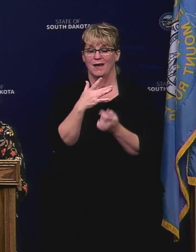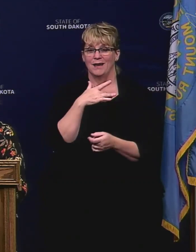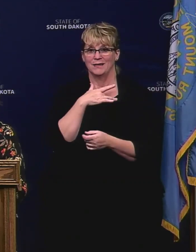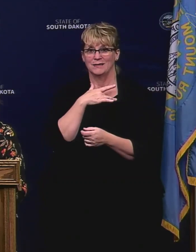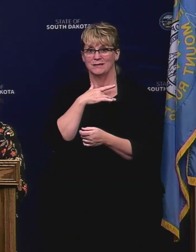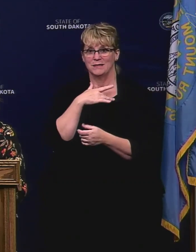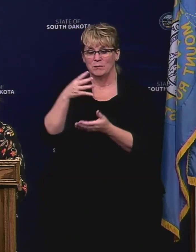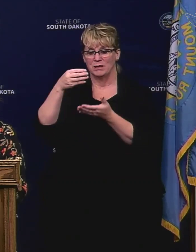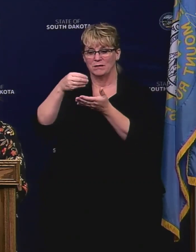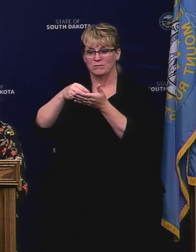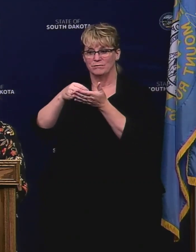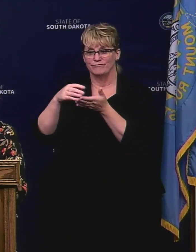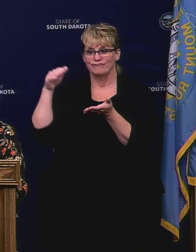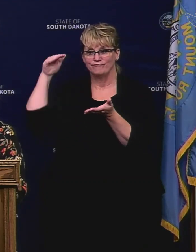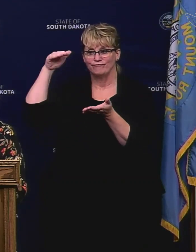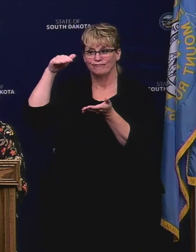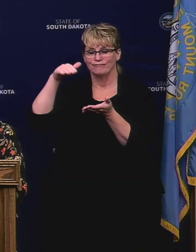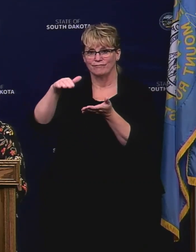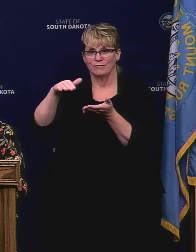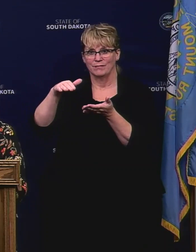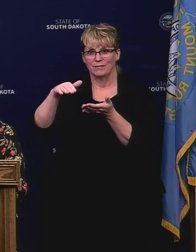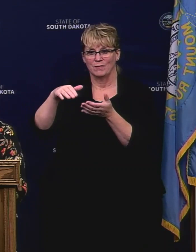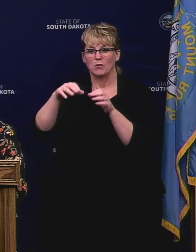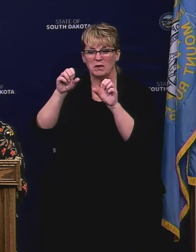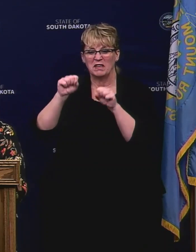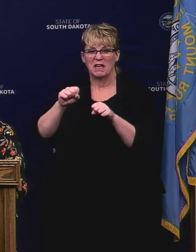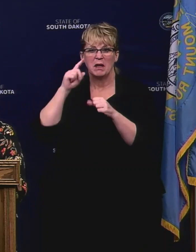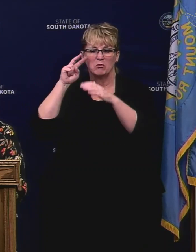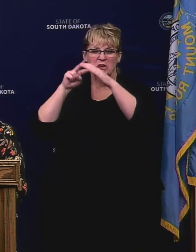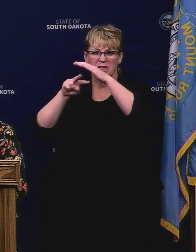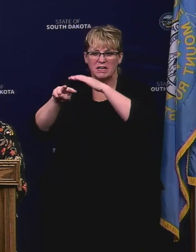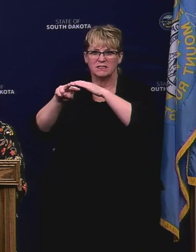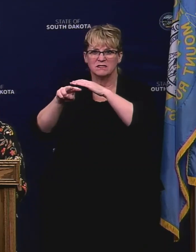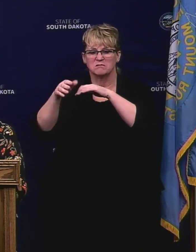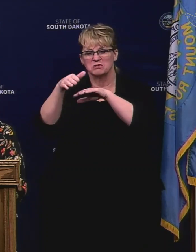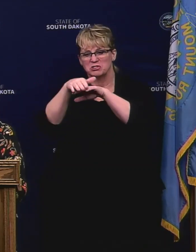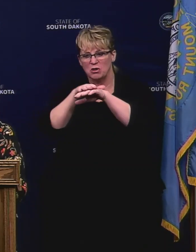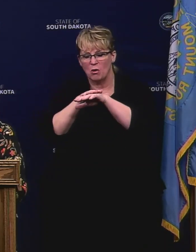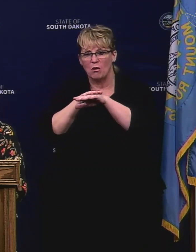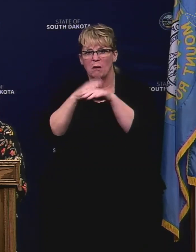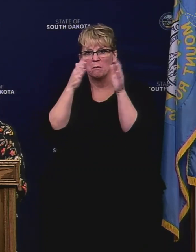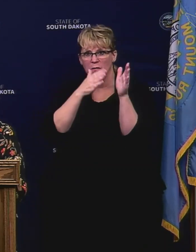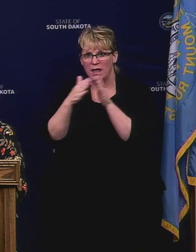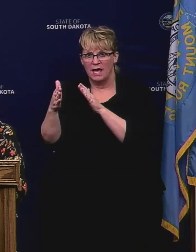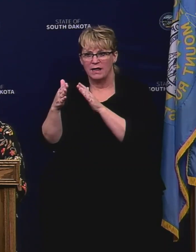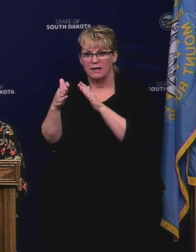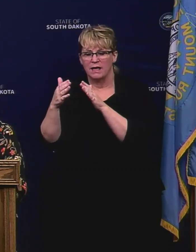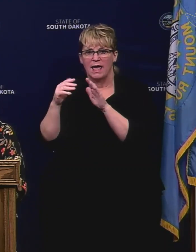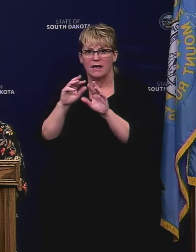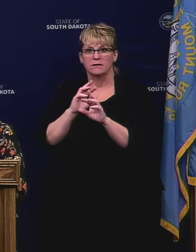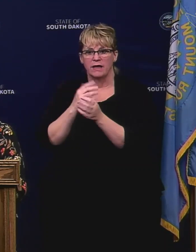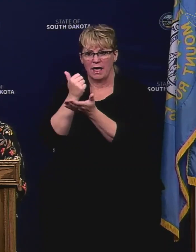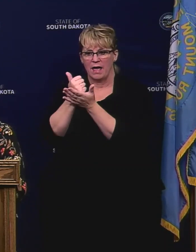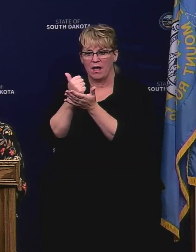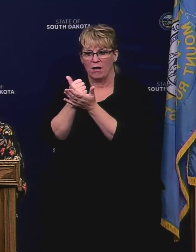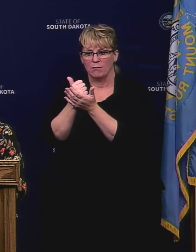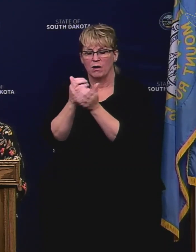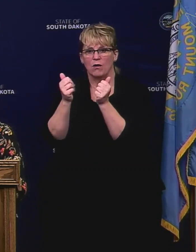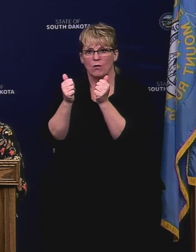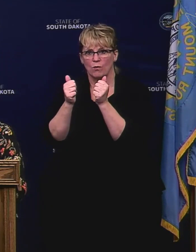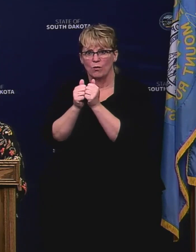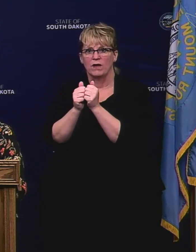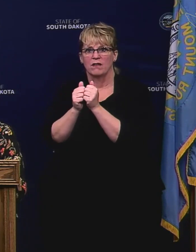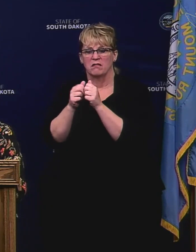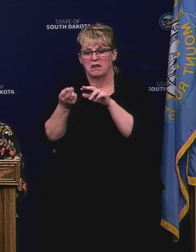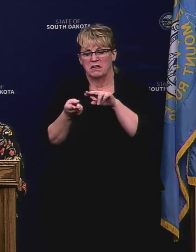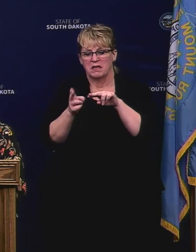is a slower curve and some predictability, allowing for a degree of planning and deliberate responsiveness to a gradual